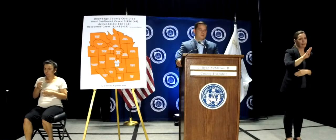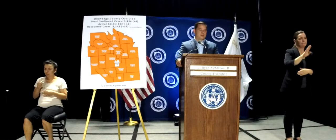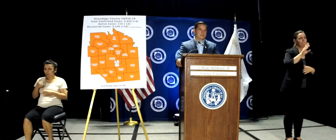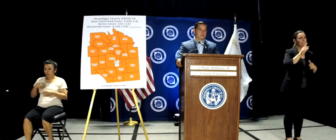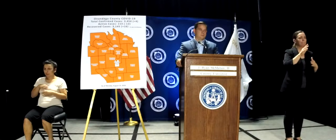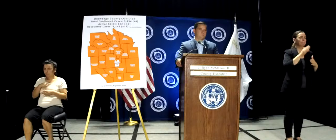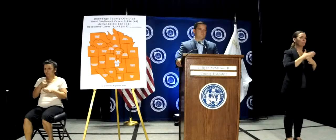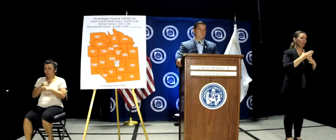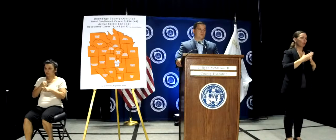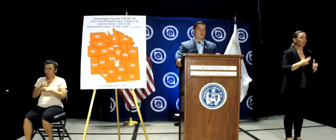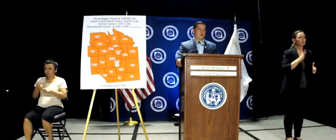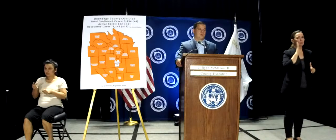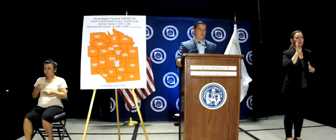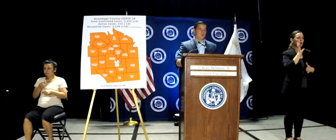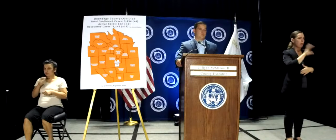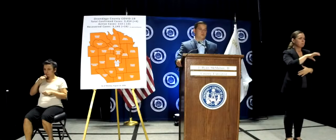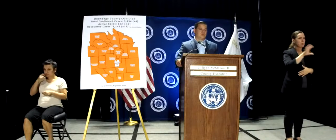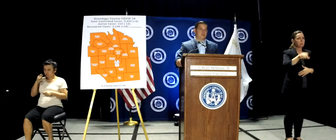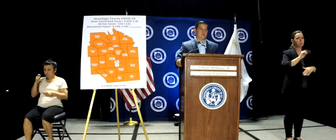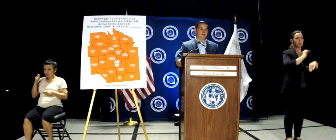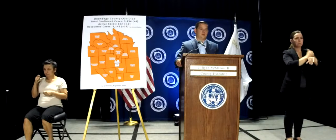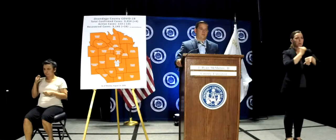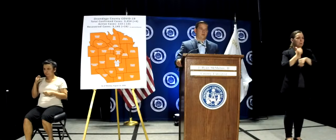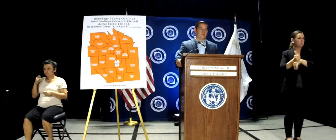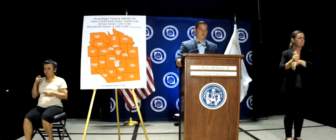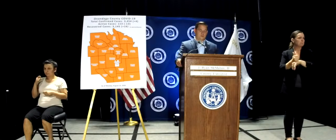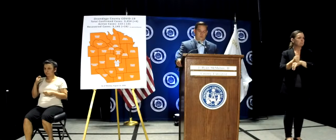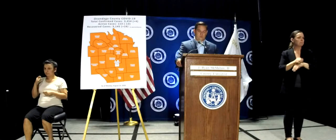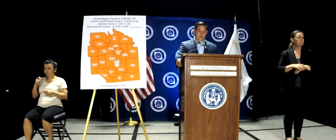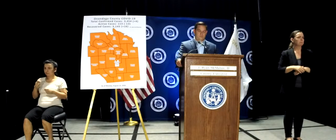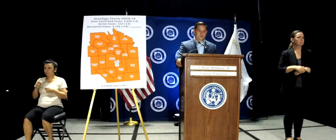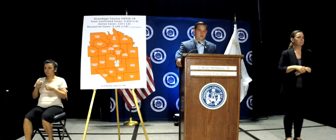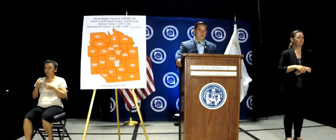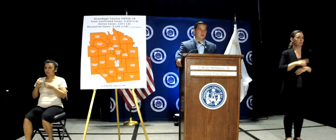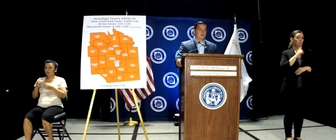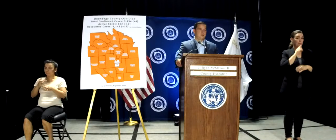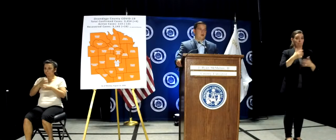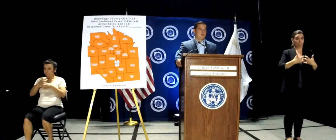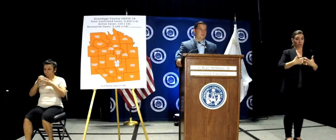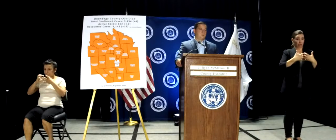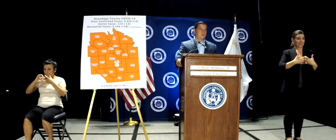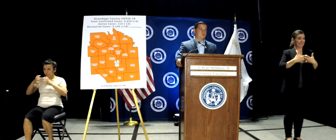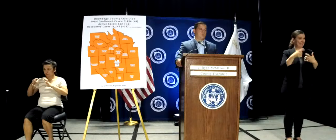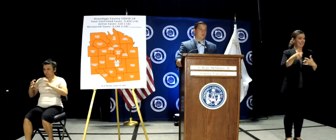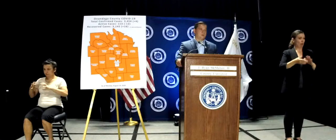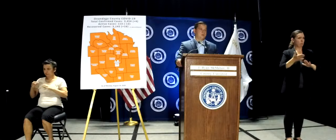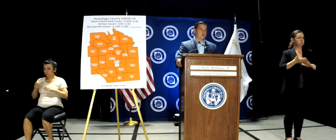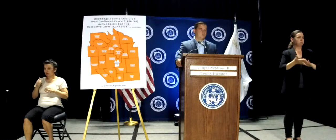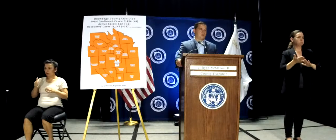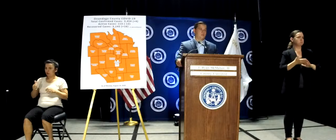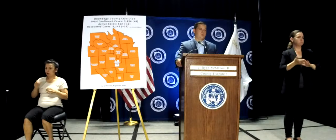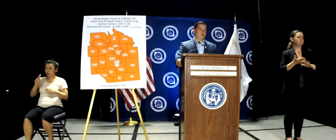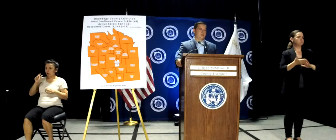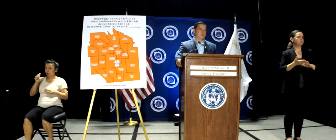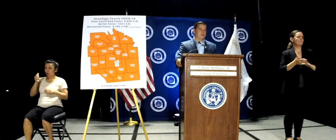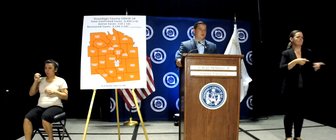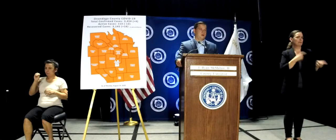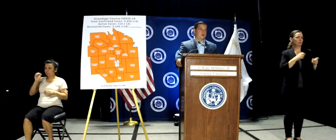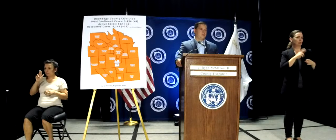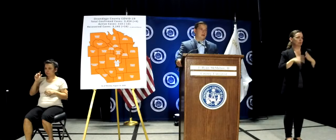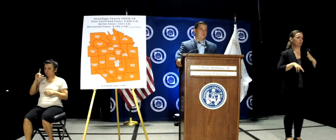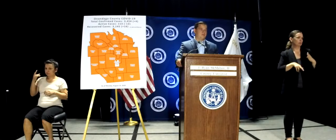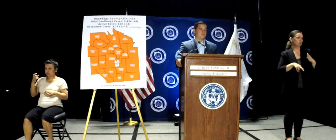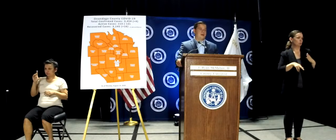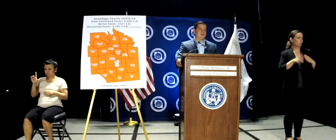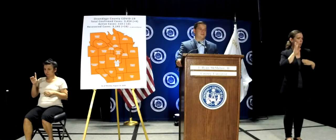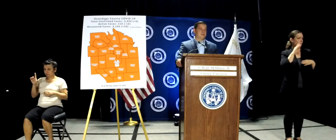our rapid testing. That Roche machine is coming in very soon for upstate. This will give our community